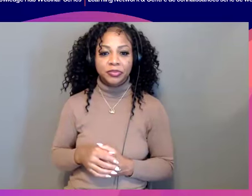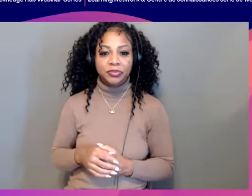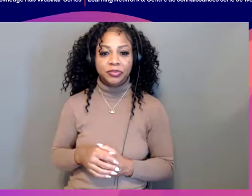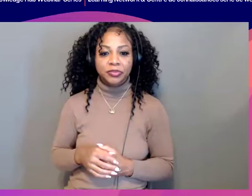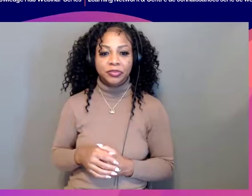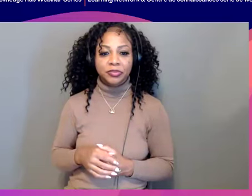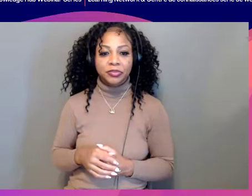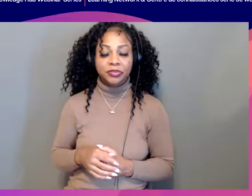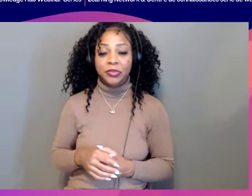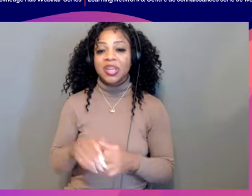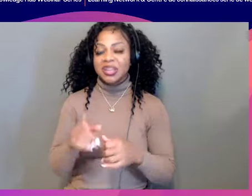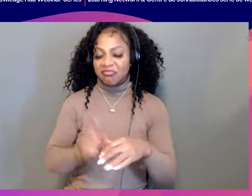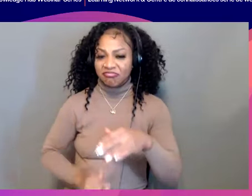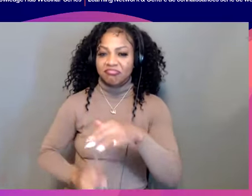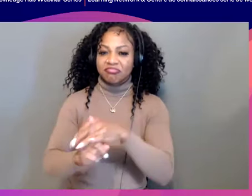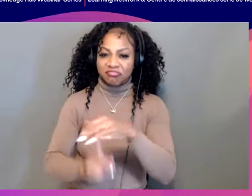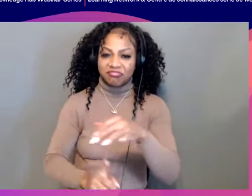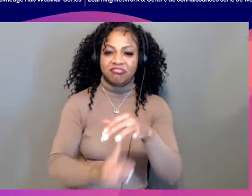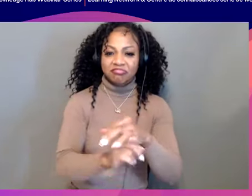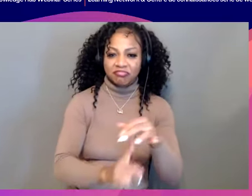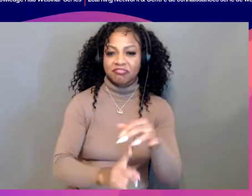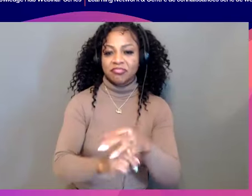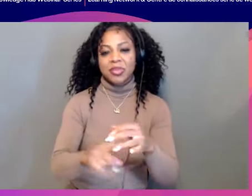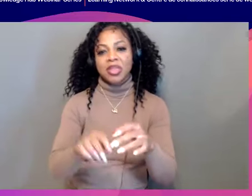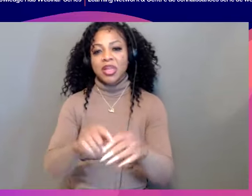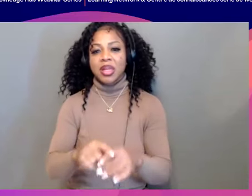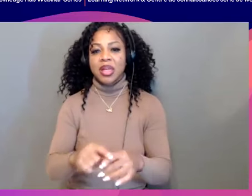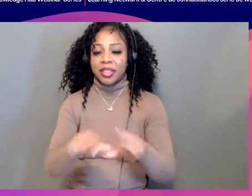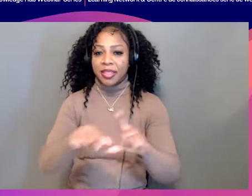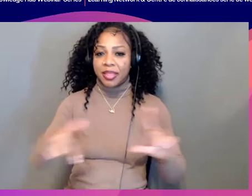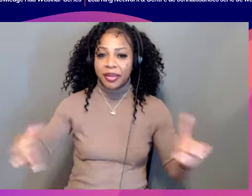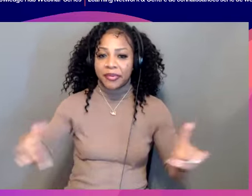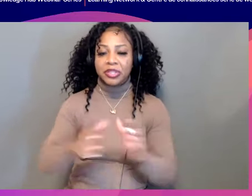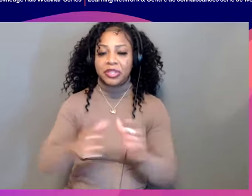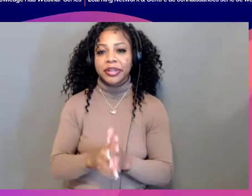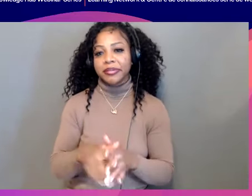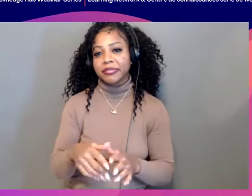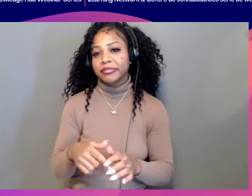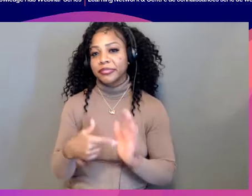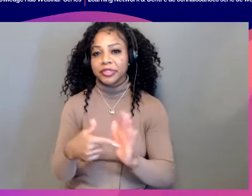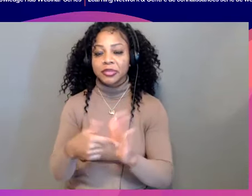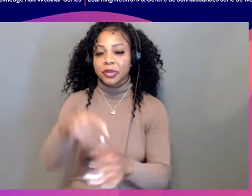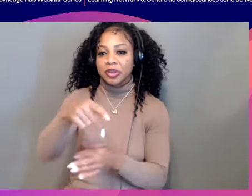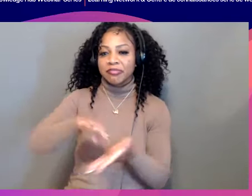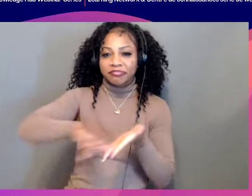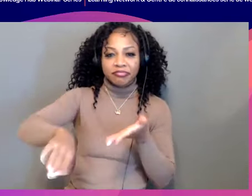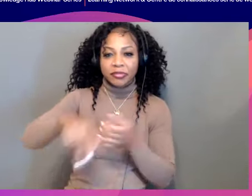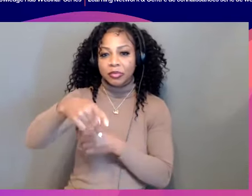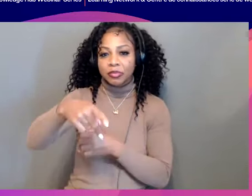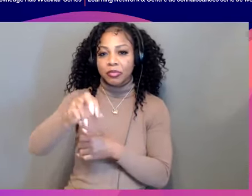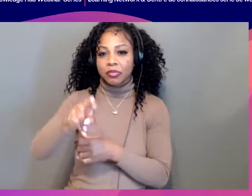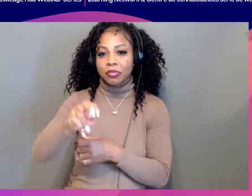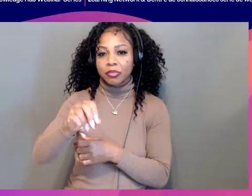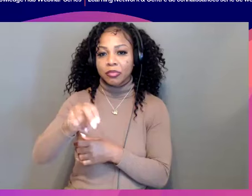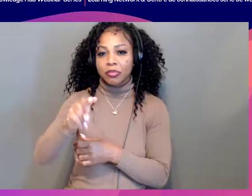This manifests in workplaces through language like assuming pronouns and gendered greetings, representation or lack thereof in